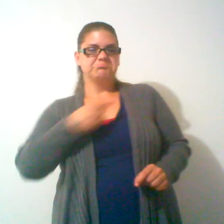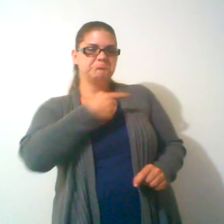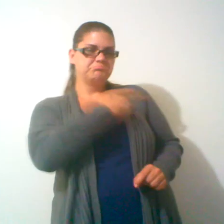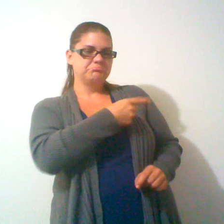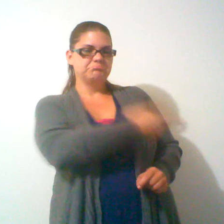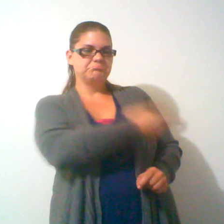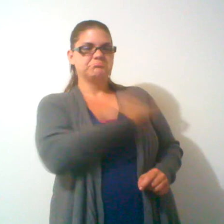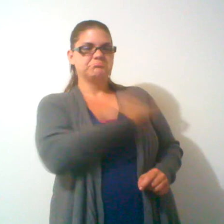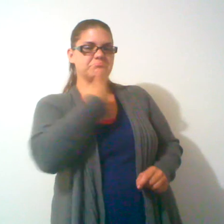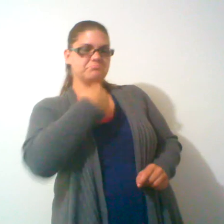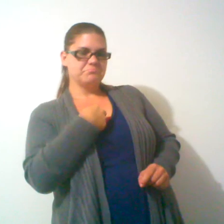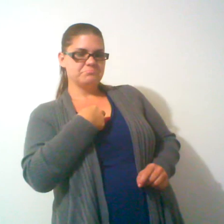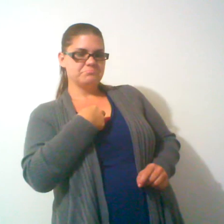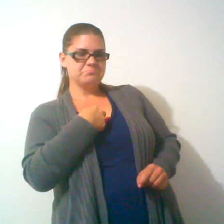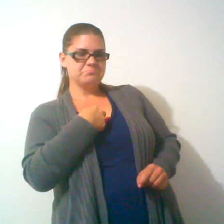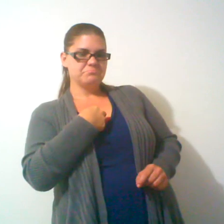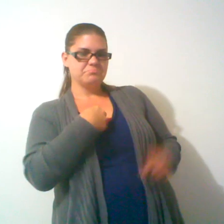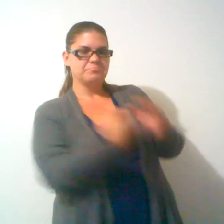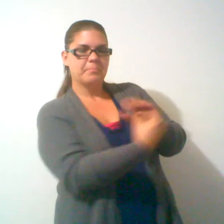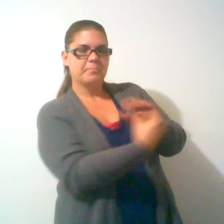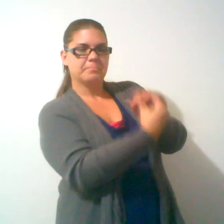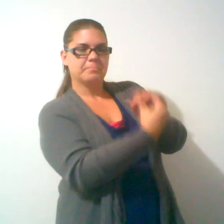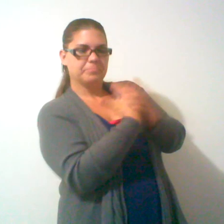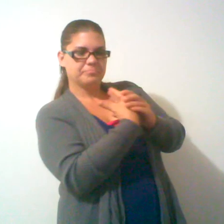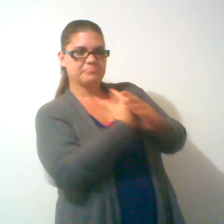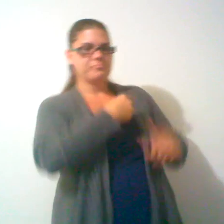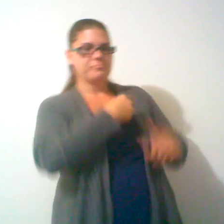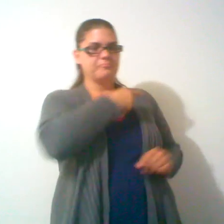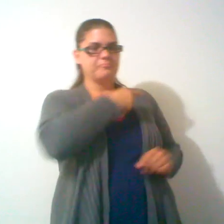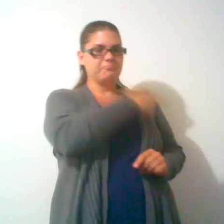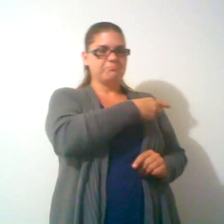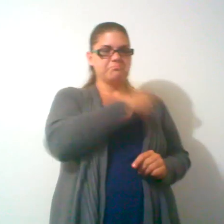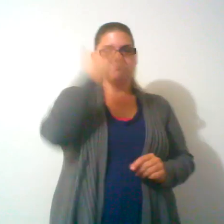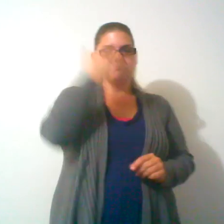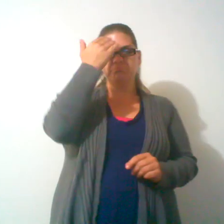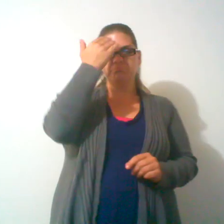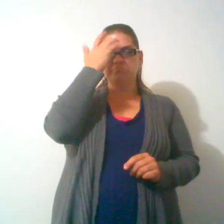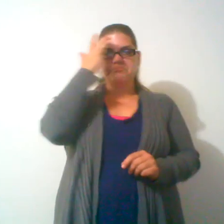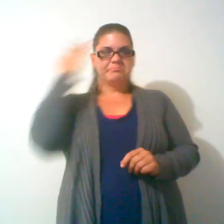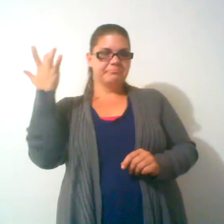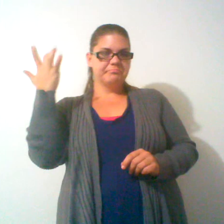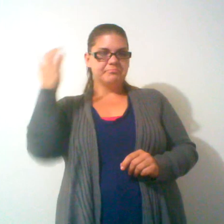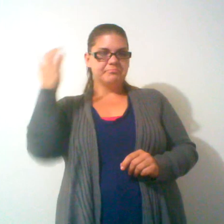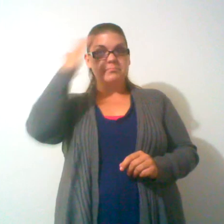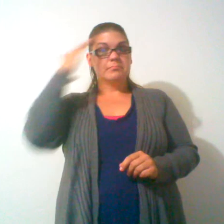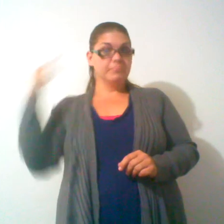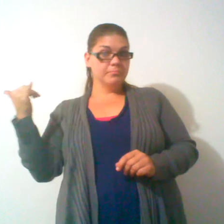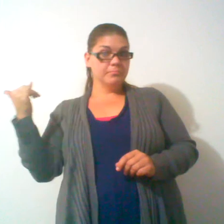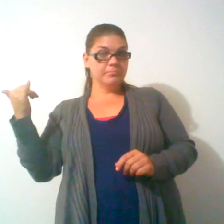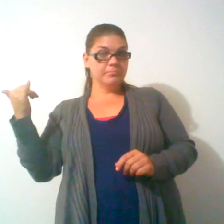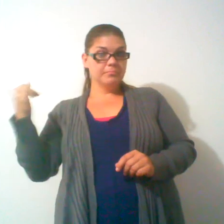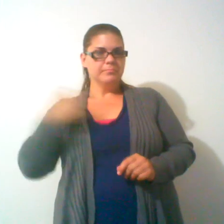driver's license and was afraid that if a policeman had tried to help